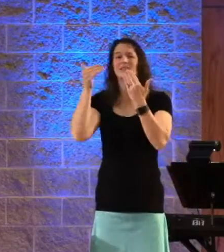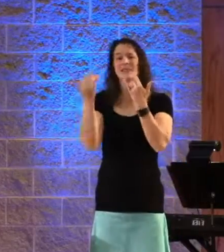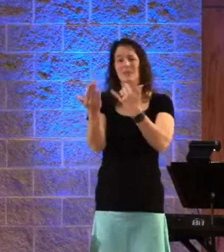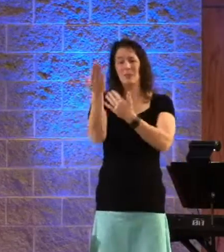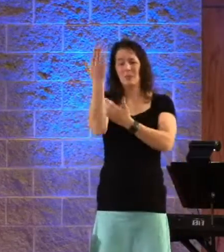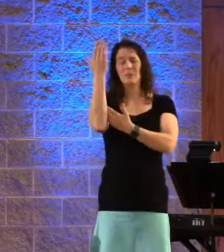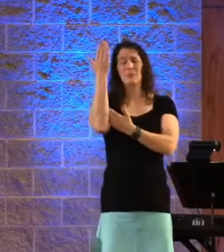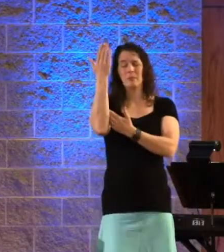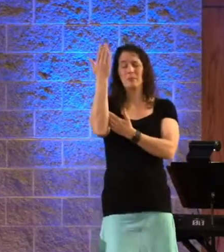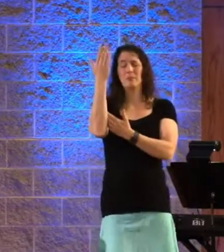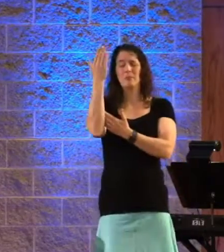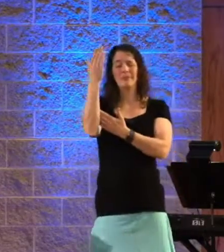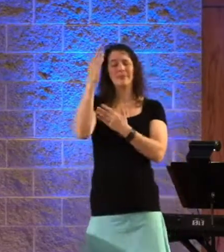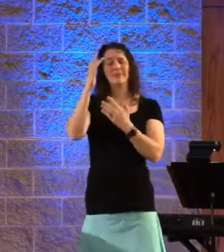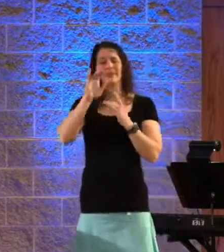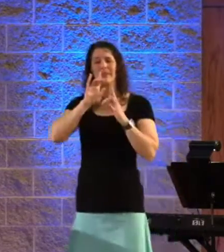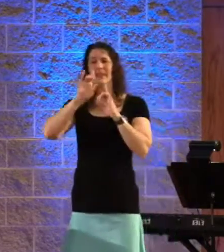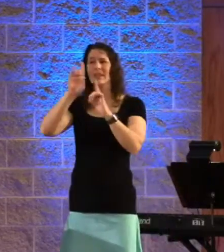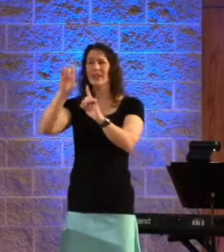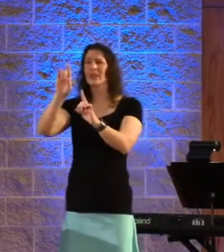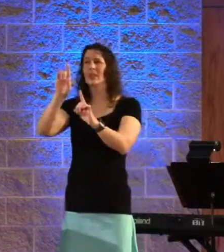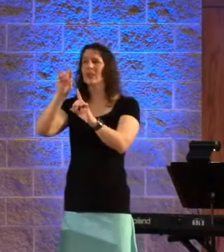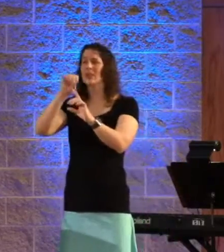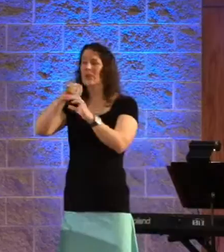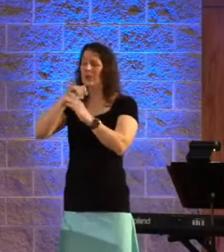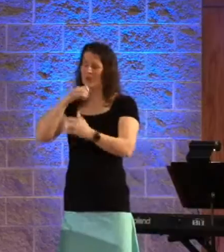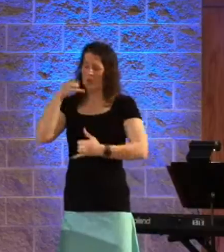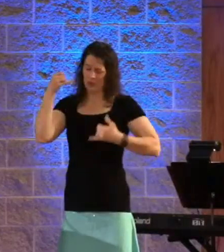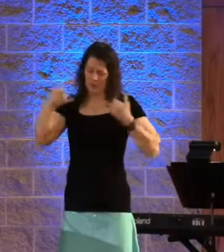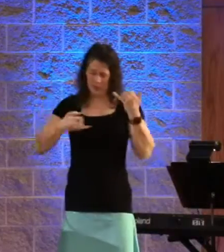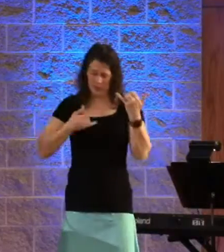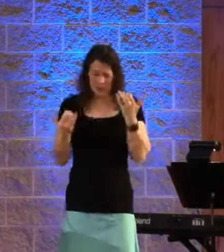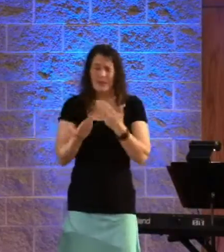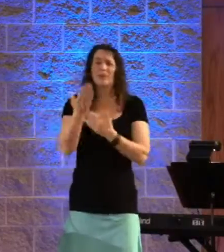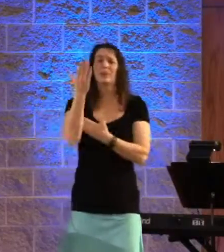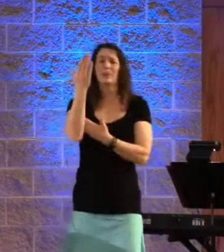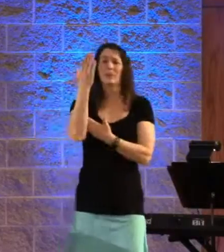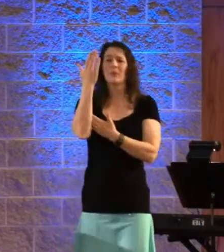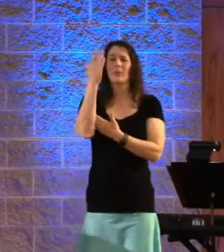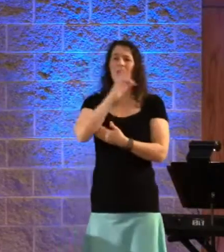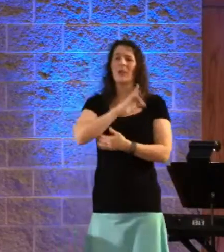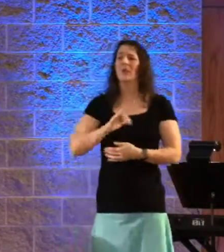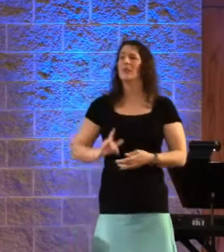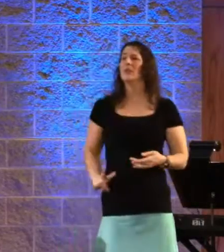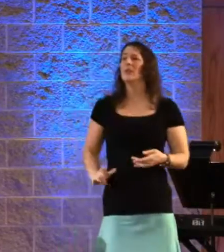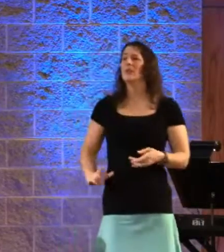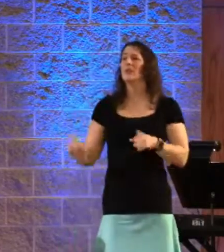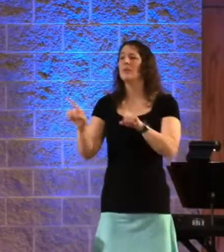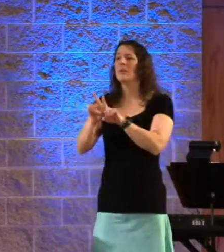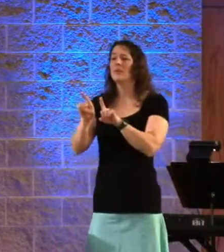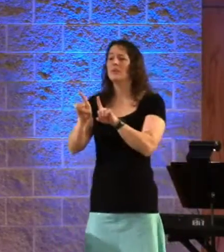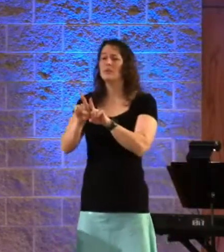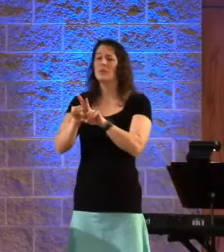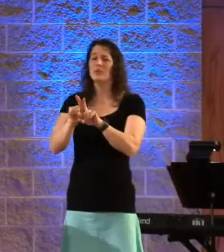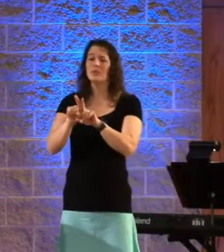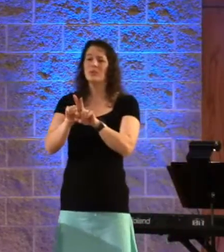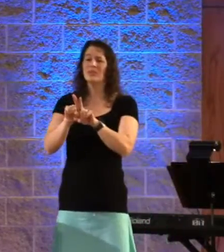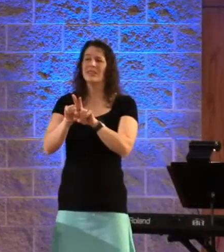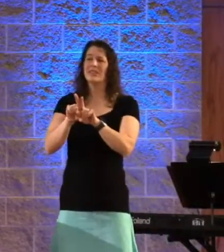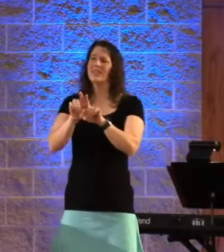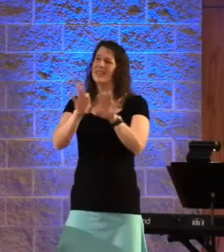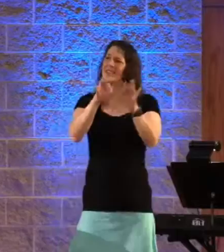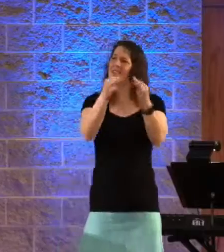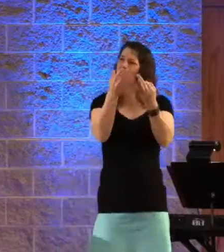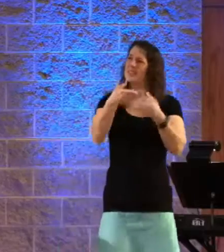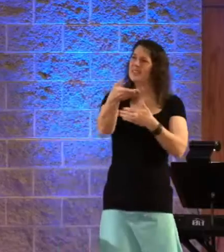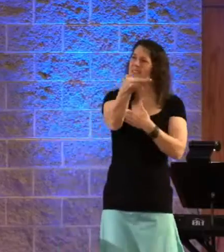come to you in joy this morning. But Lord, we also want to lift up families that are hurting to you this morning. I